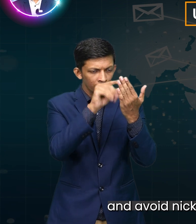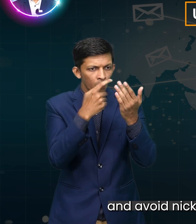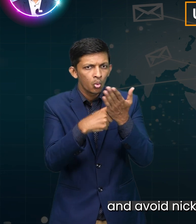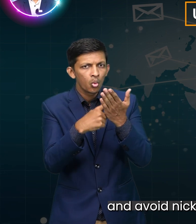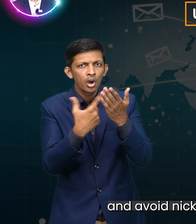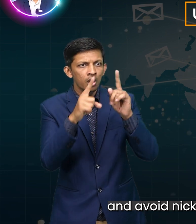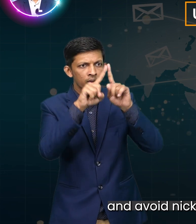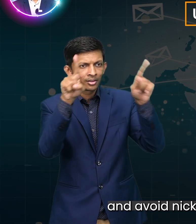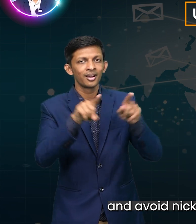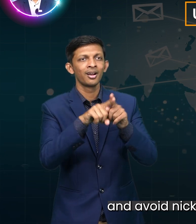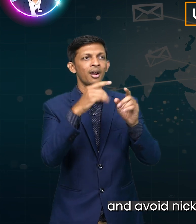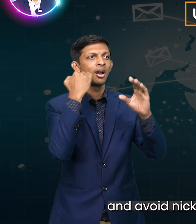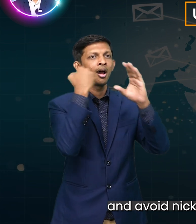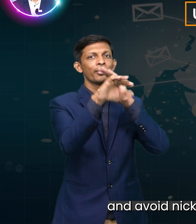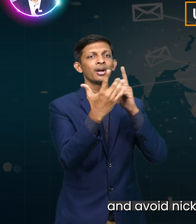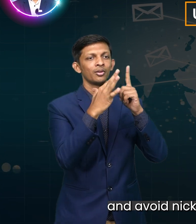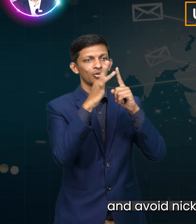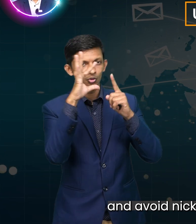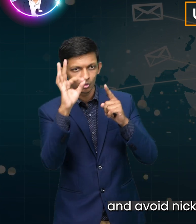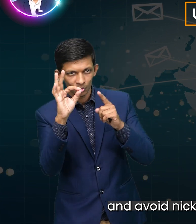elements.